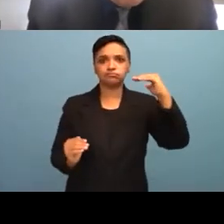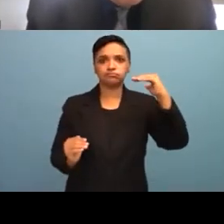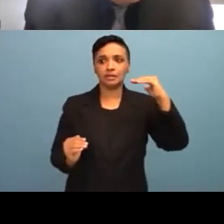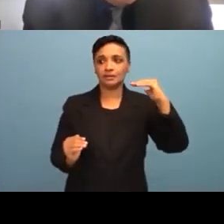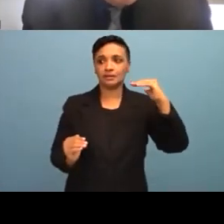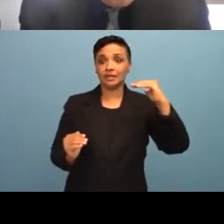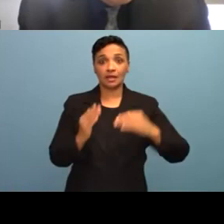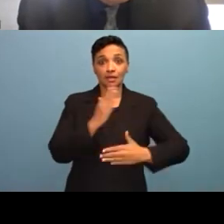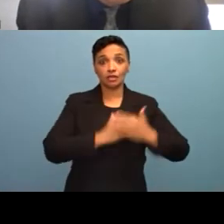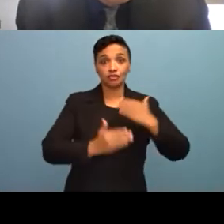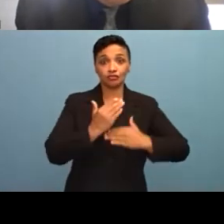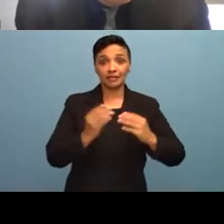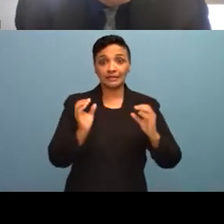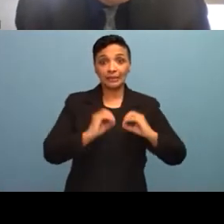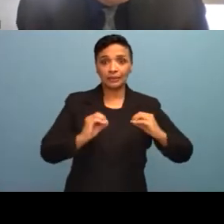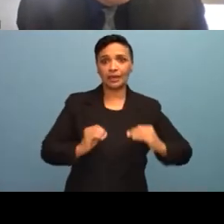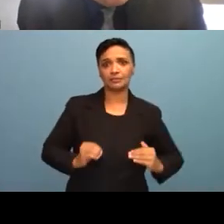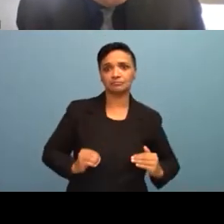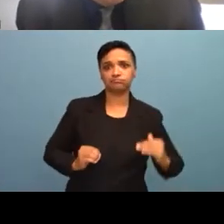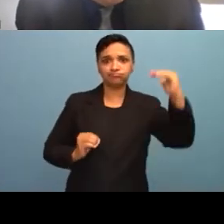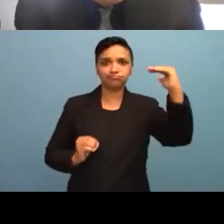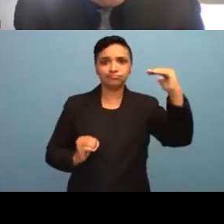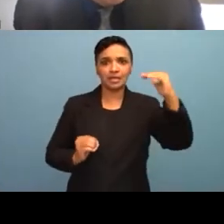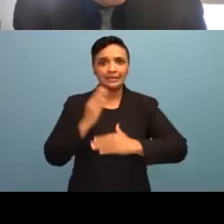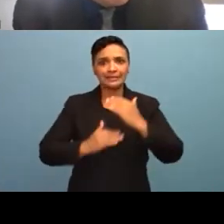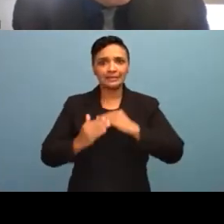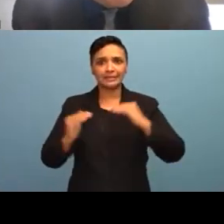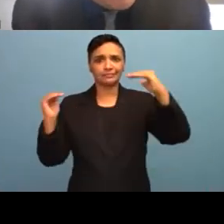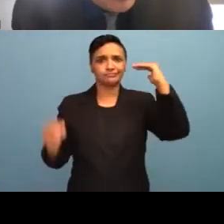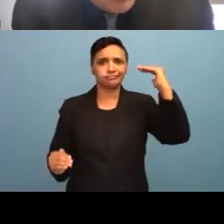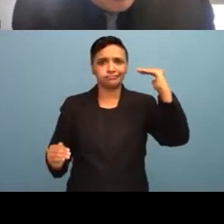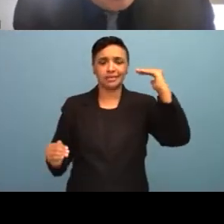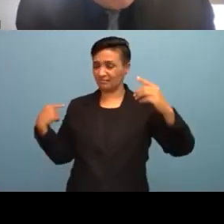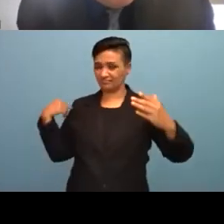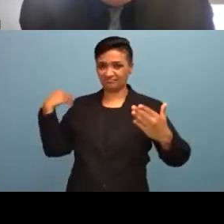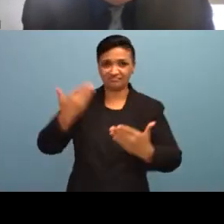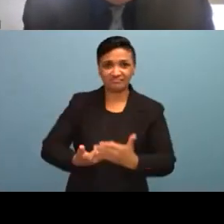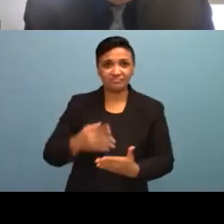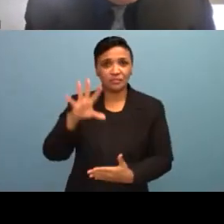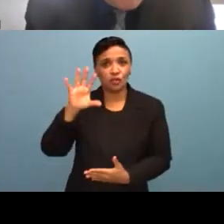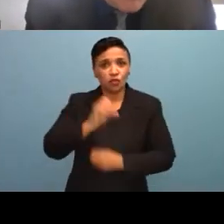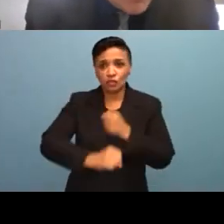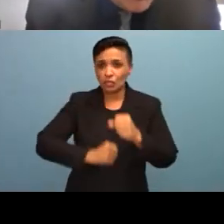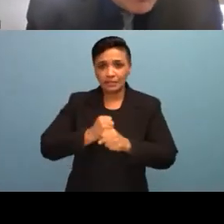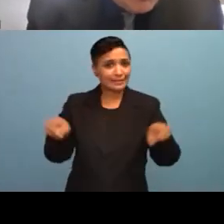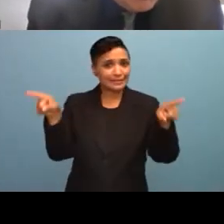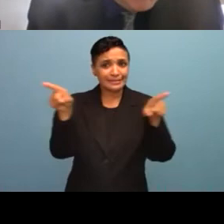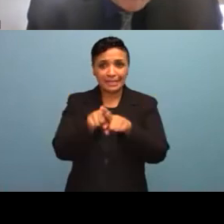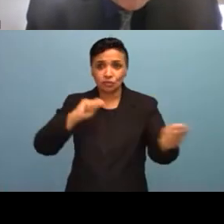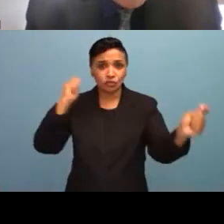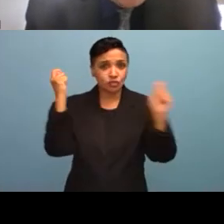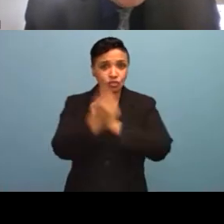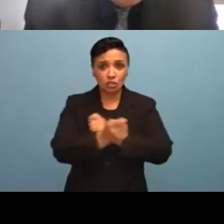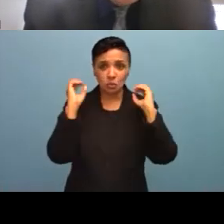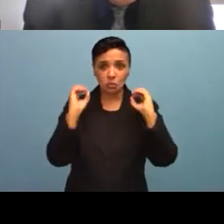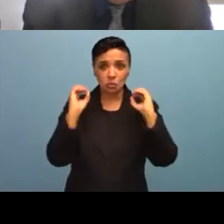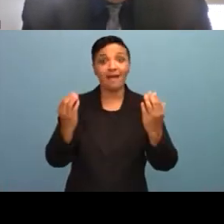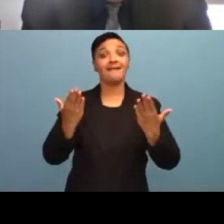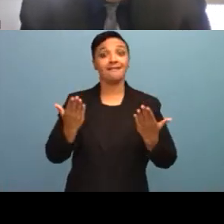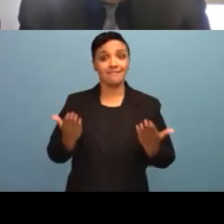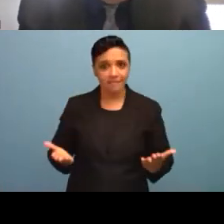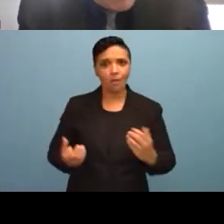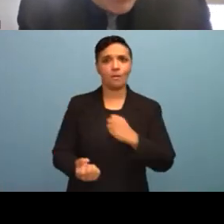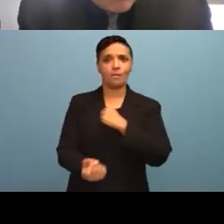disabilities have remained almost the same for the last 40 years. So we have an opportunity to do this.